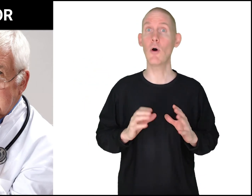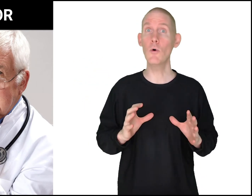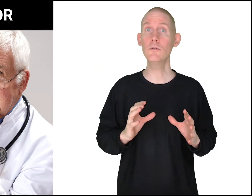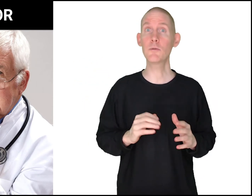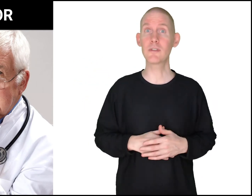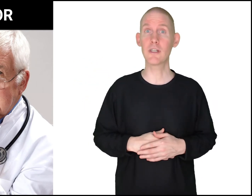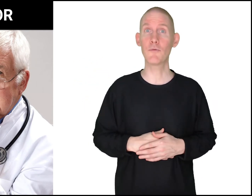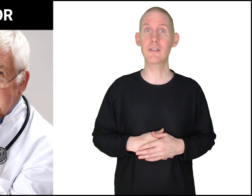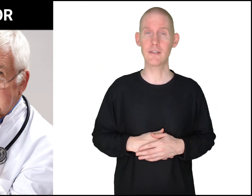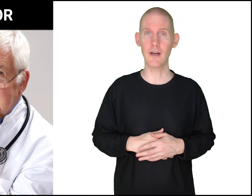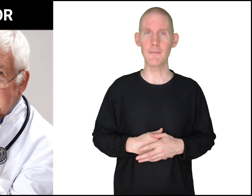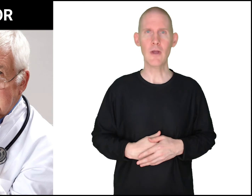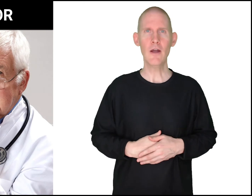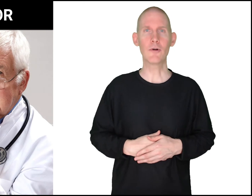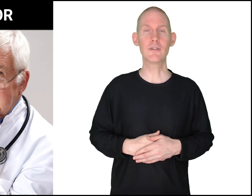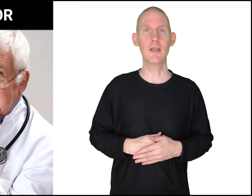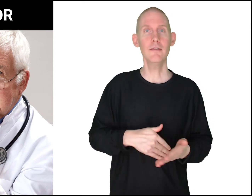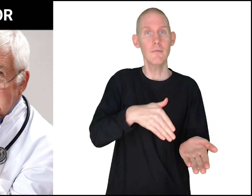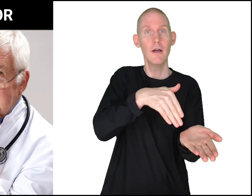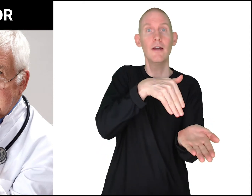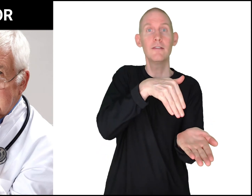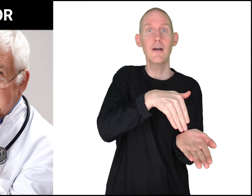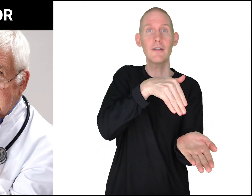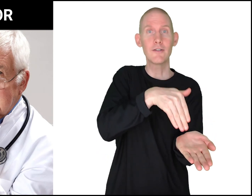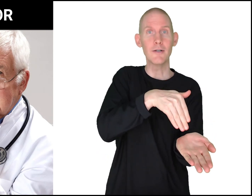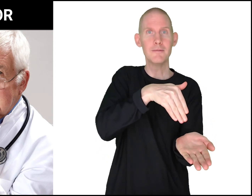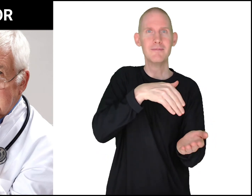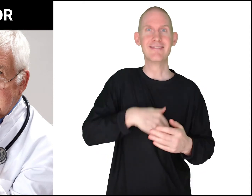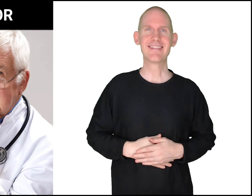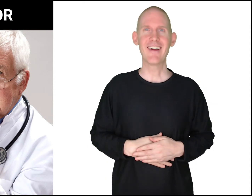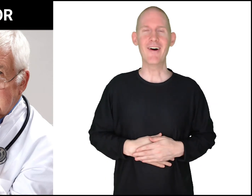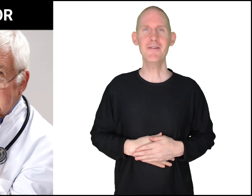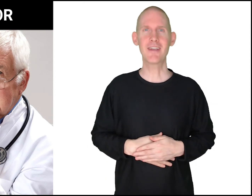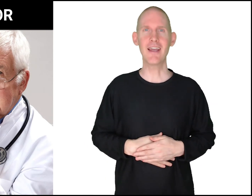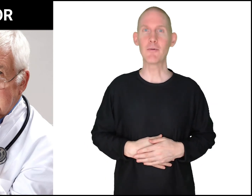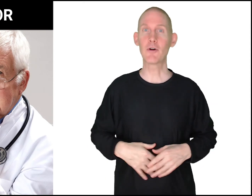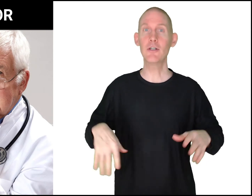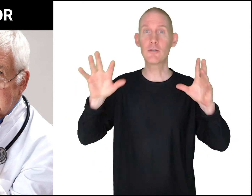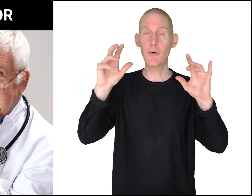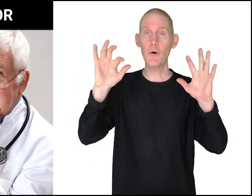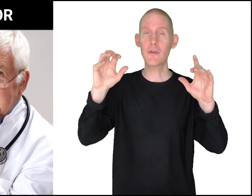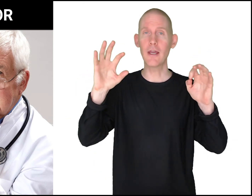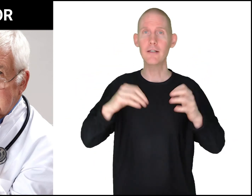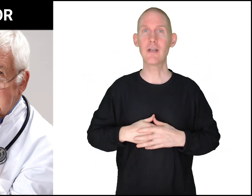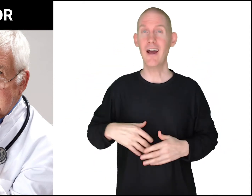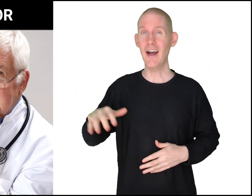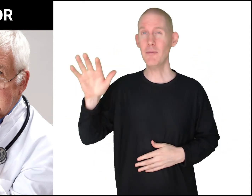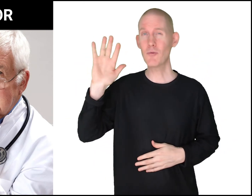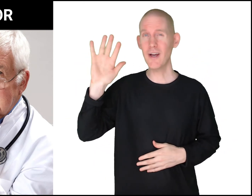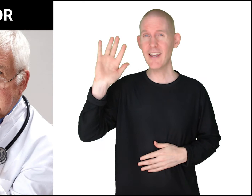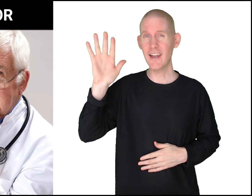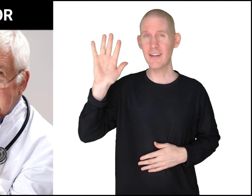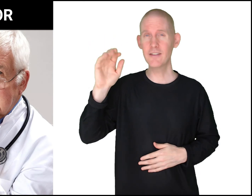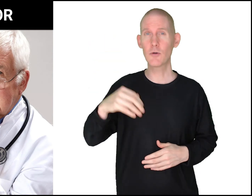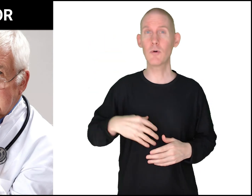own specific sign. Once again, doctor. Okay, we're going to use both hands. I'm right-handed, so with